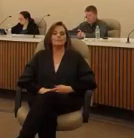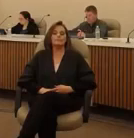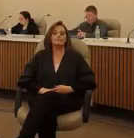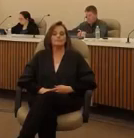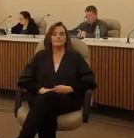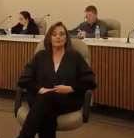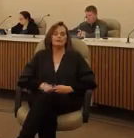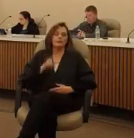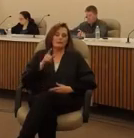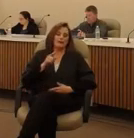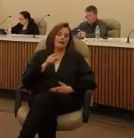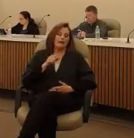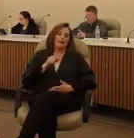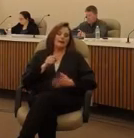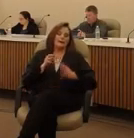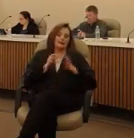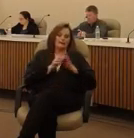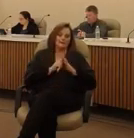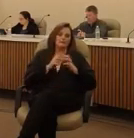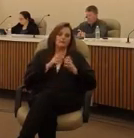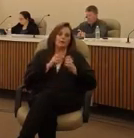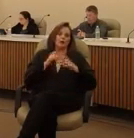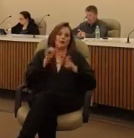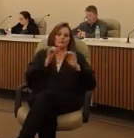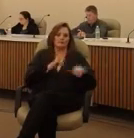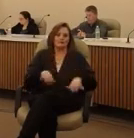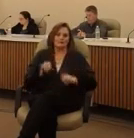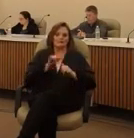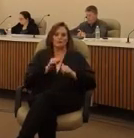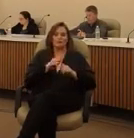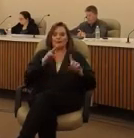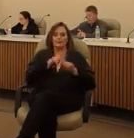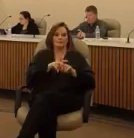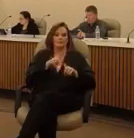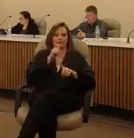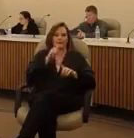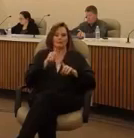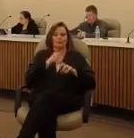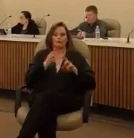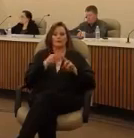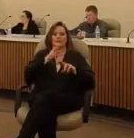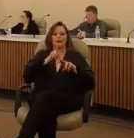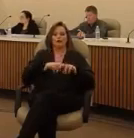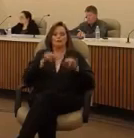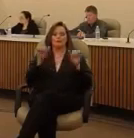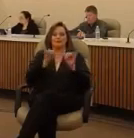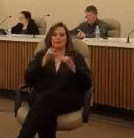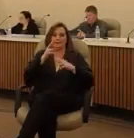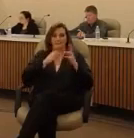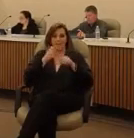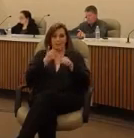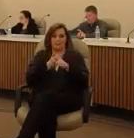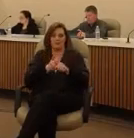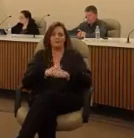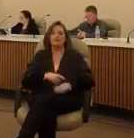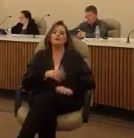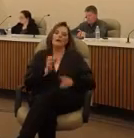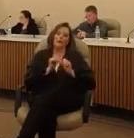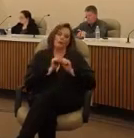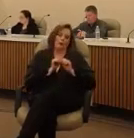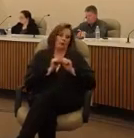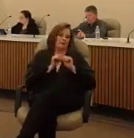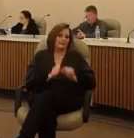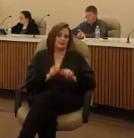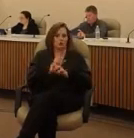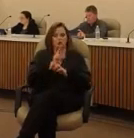it notes a number of standards that the application will not result in an expansion of the existing footprints. It will continue to be used as a gas